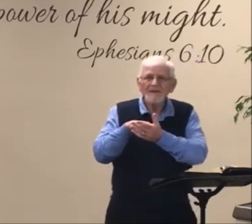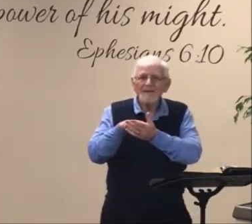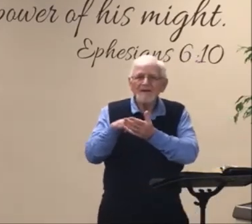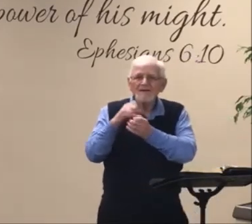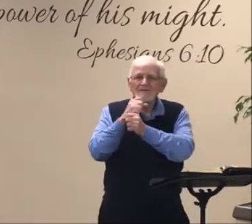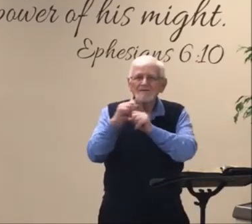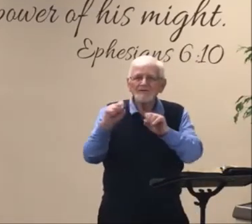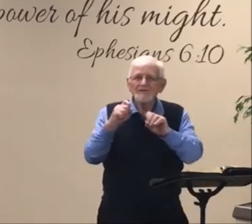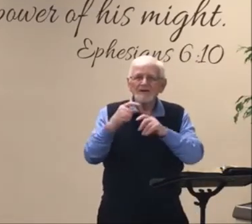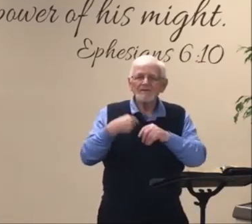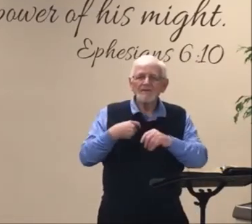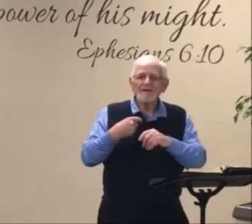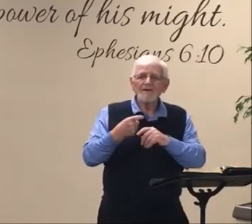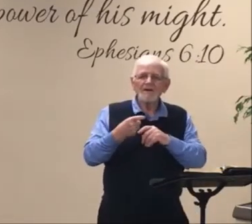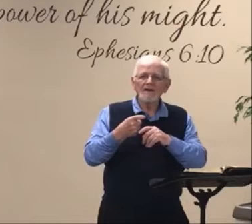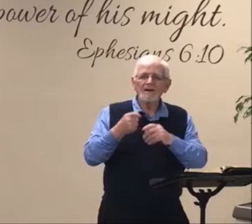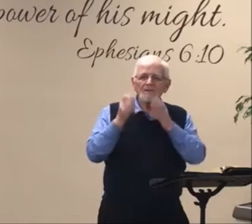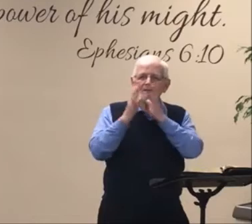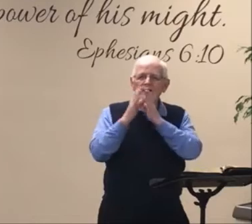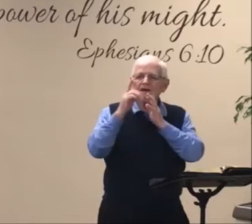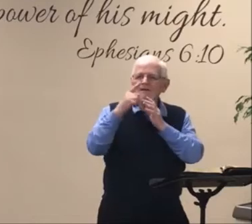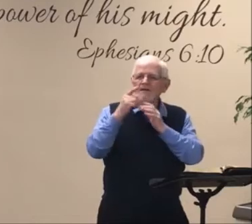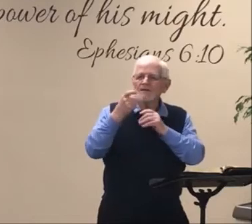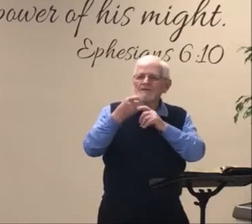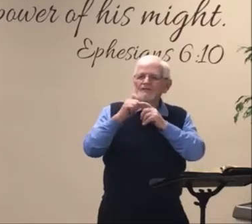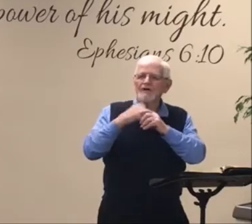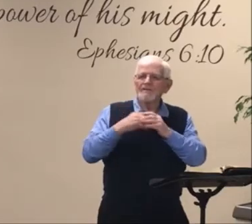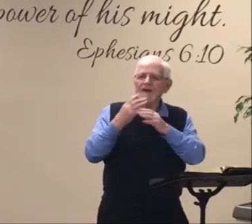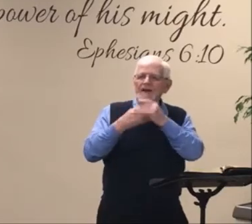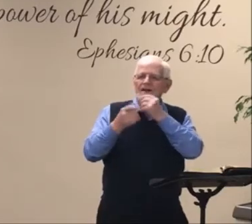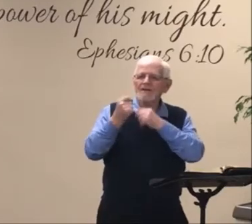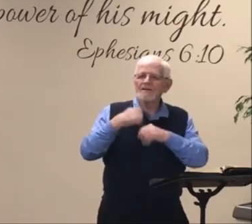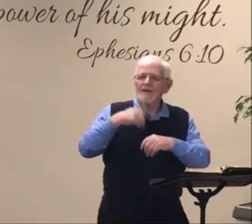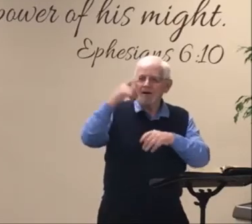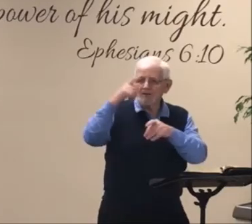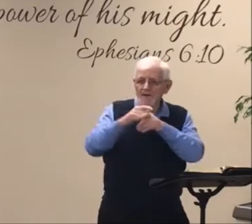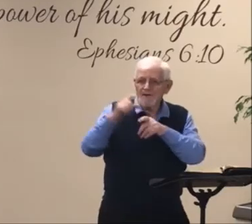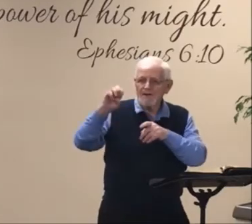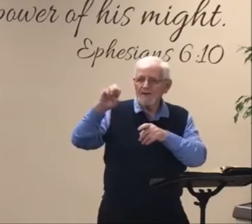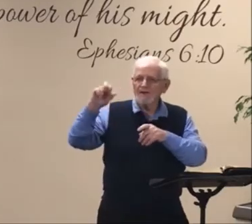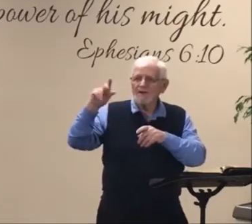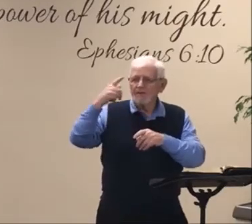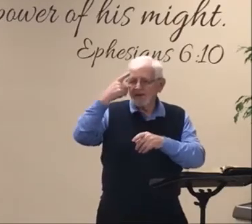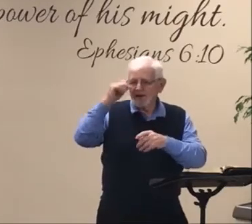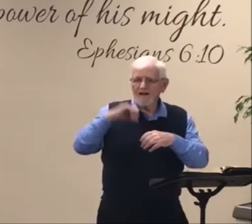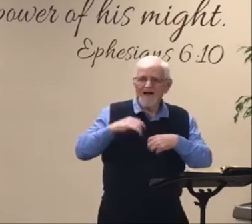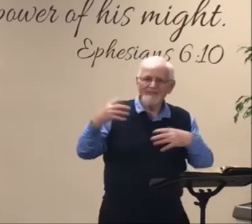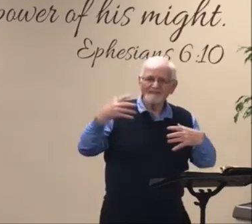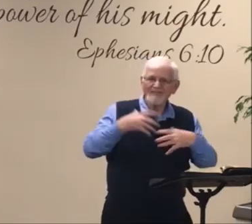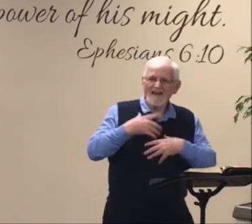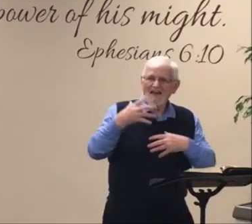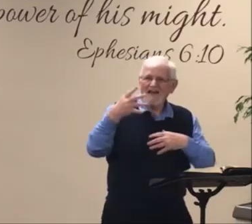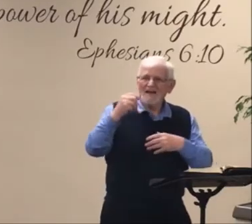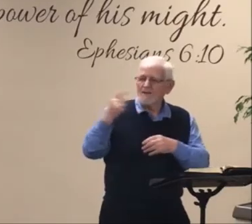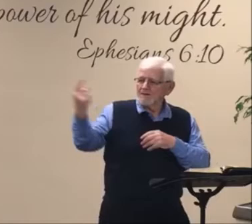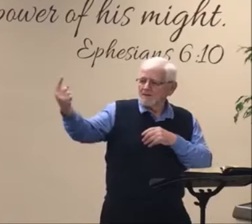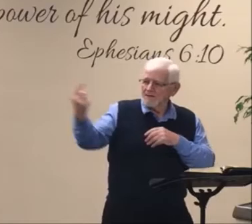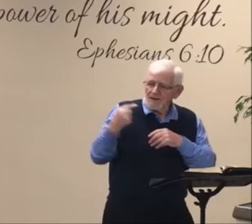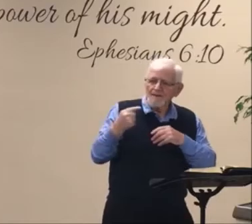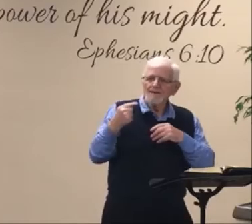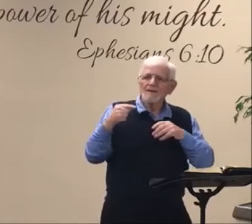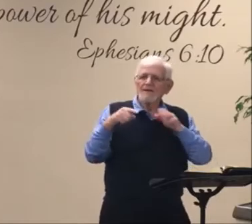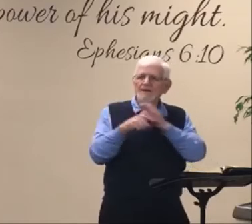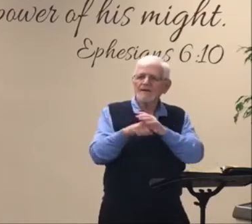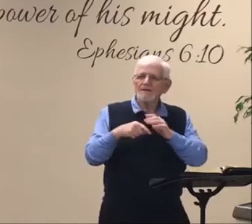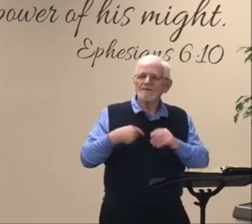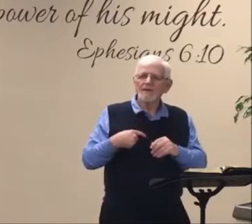I pray thee, from the hand of my brother, from the hand of Esau, for I fear him, lest he will come and smite me and the